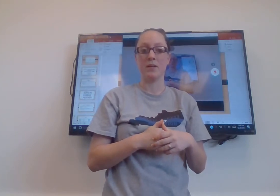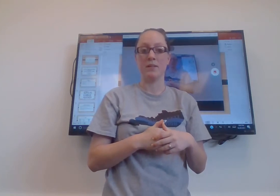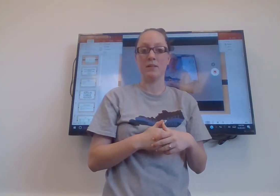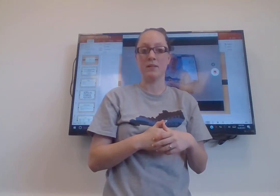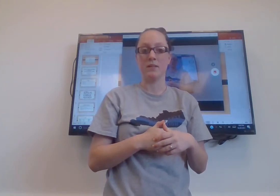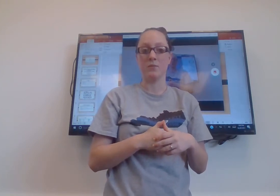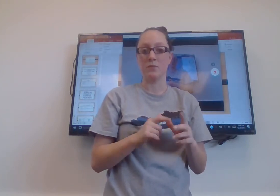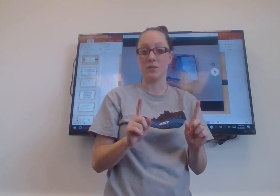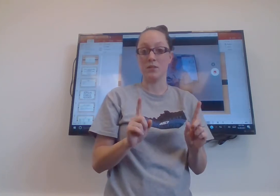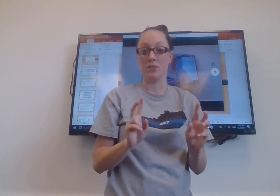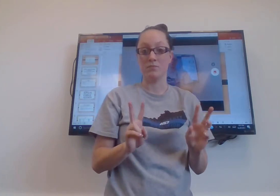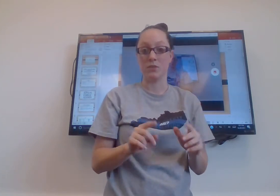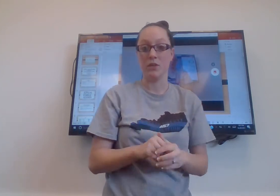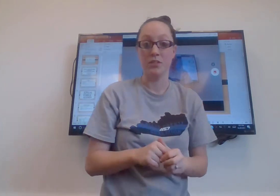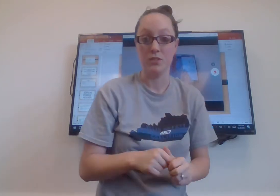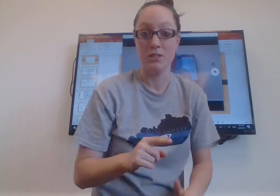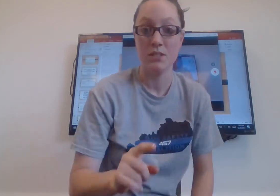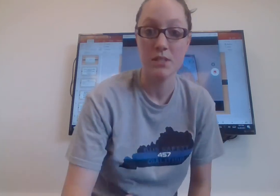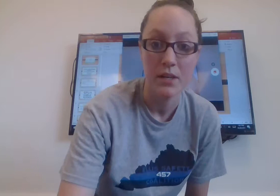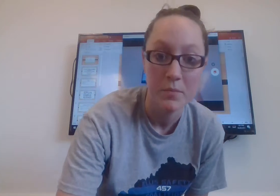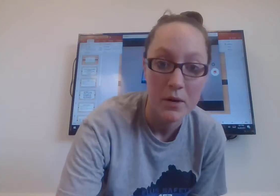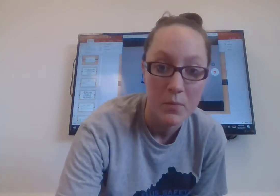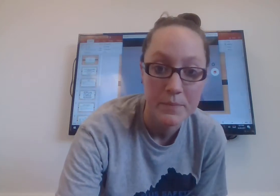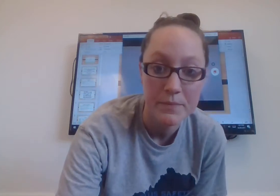But we're gonna go ahead and do this second PowerPoint.